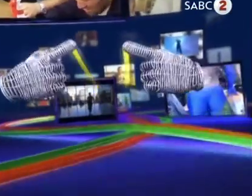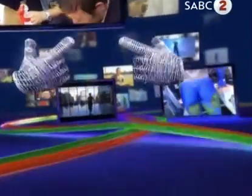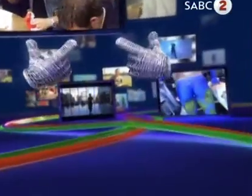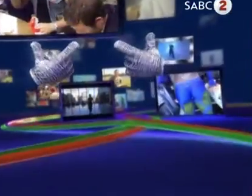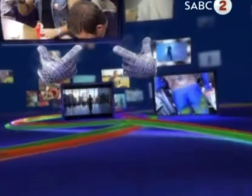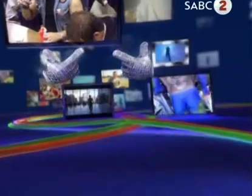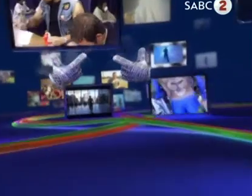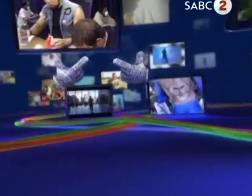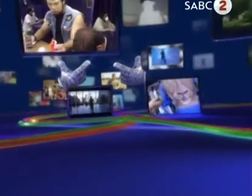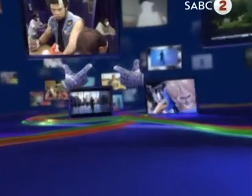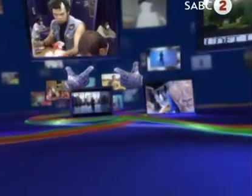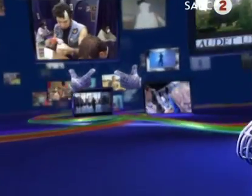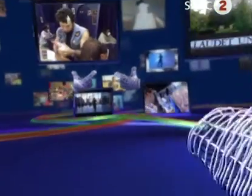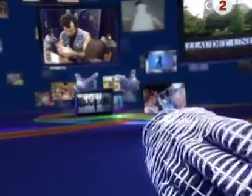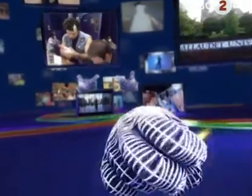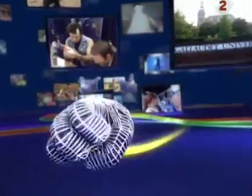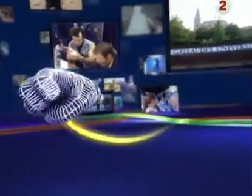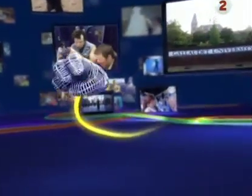Life.